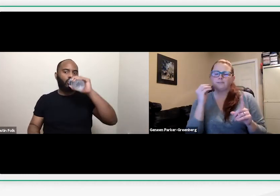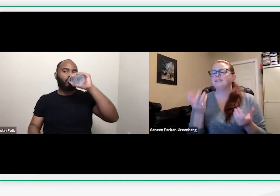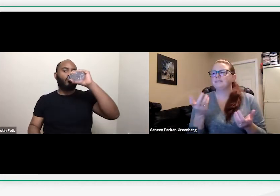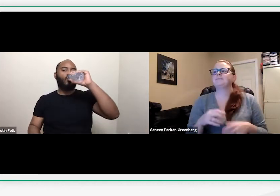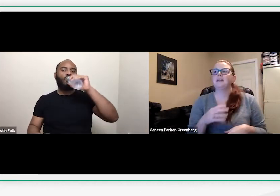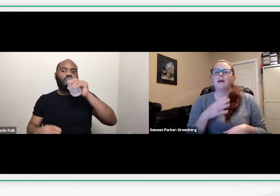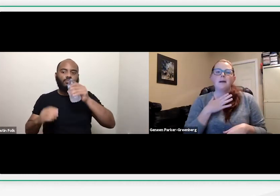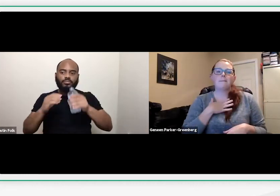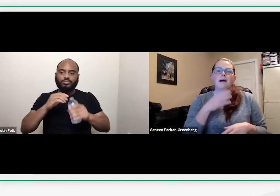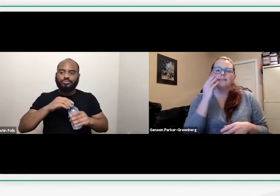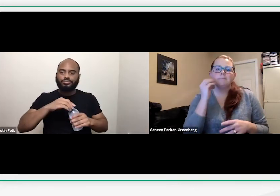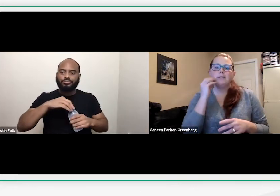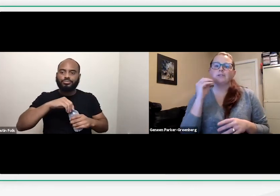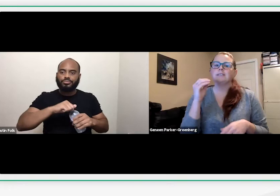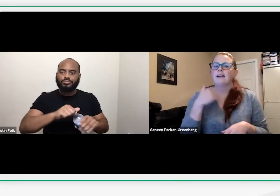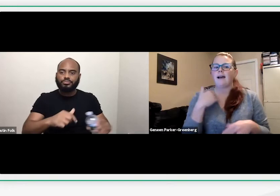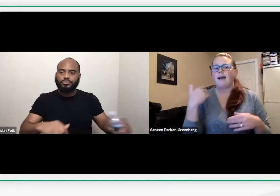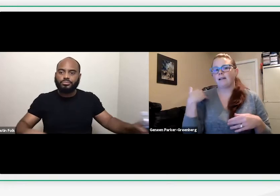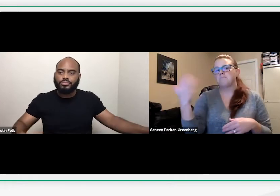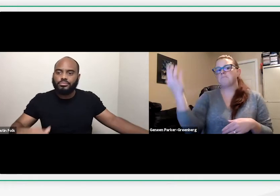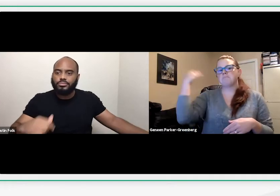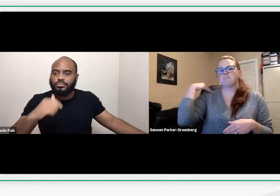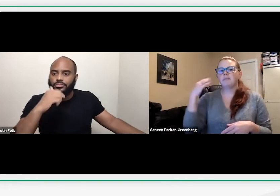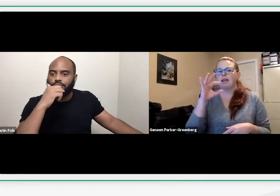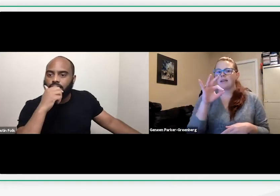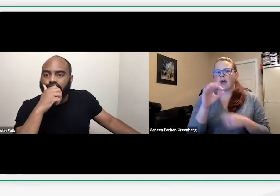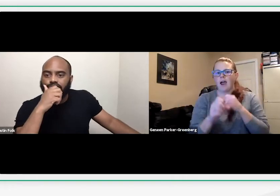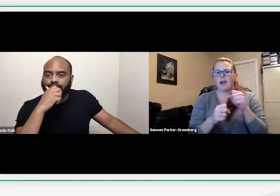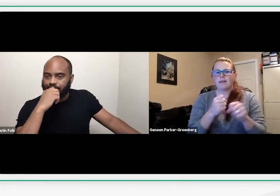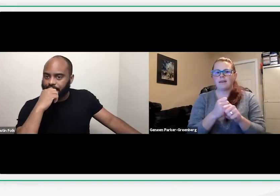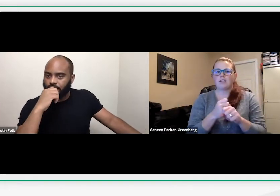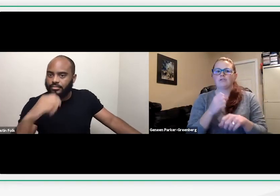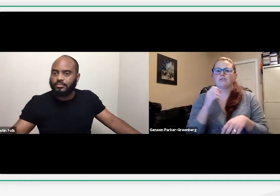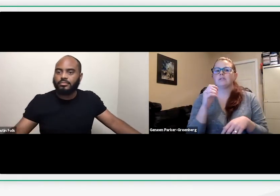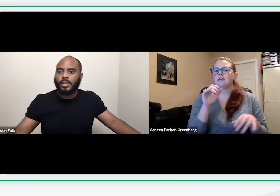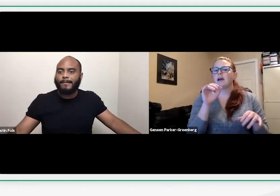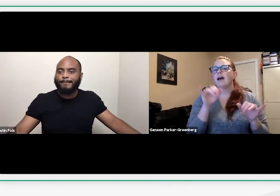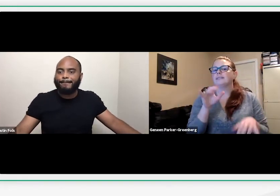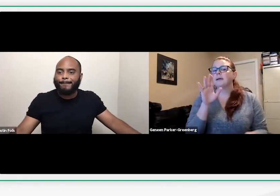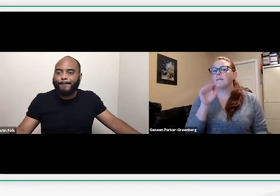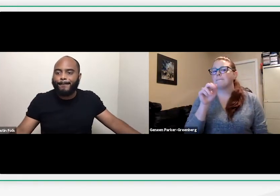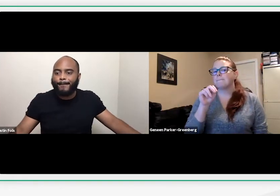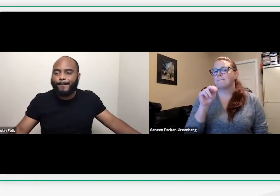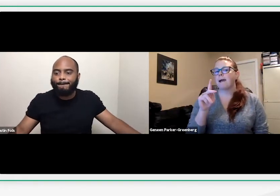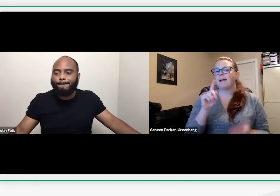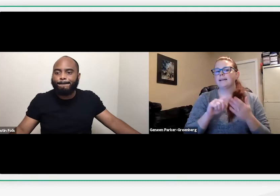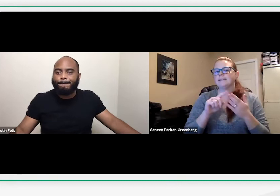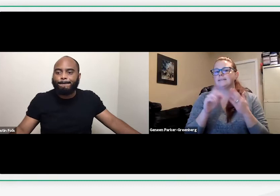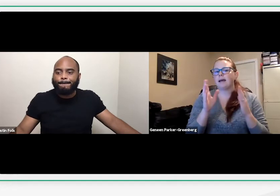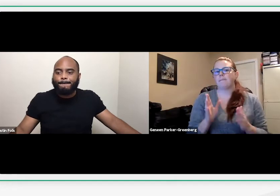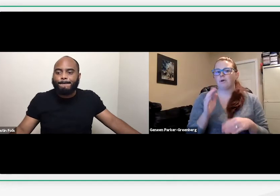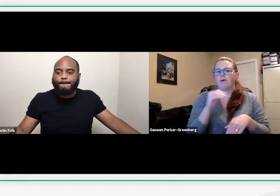And I would like to elaborate on my experience. I have 9 years of